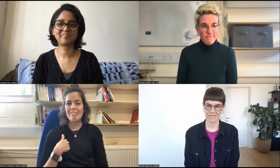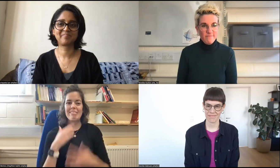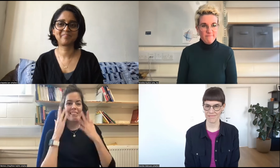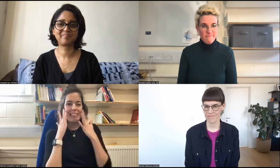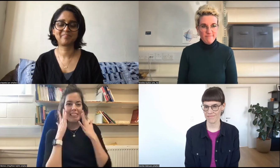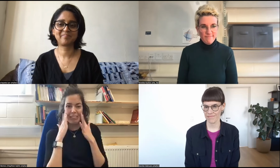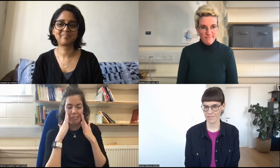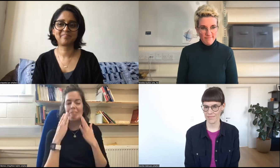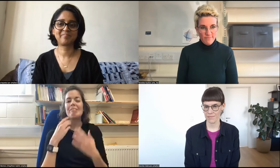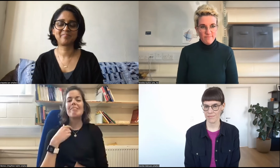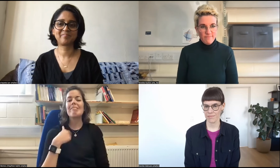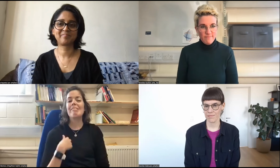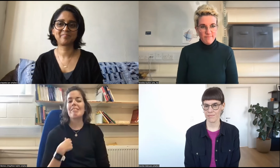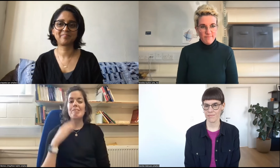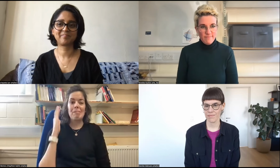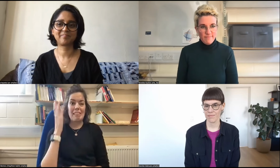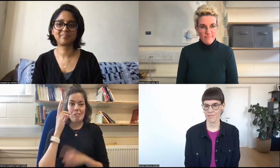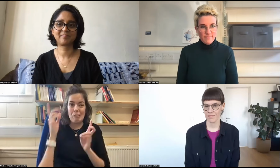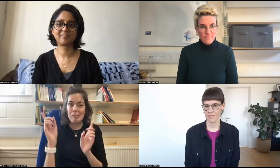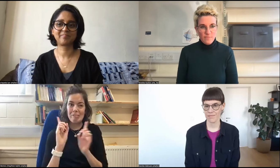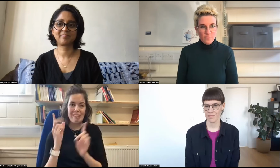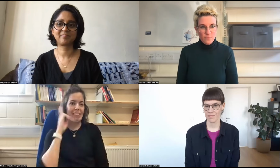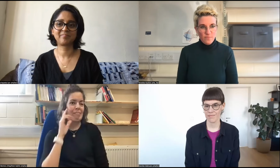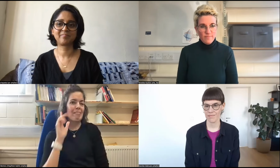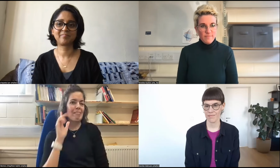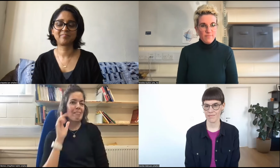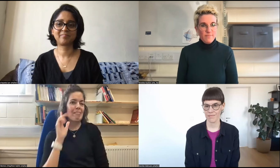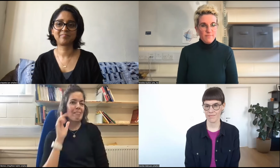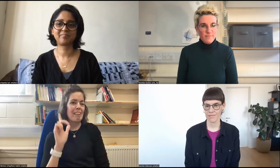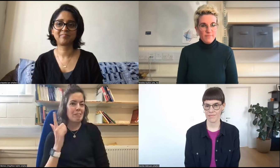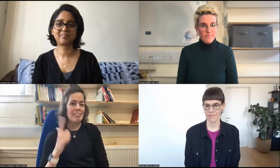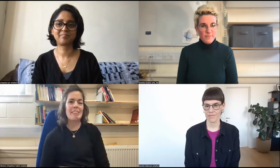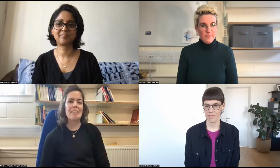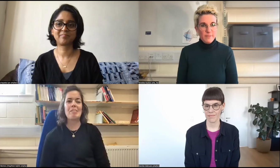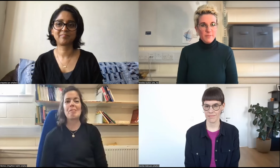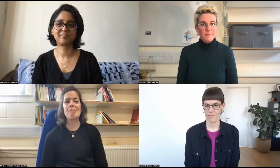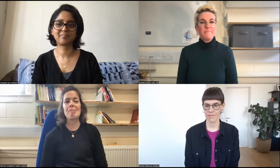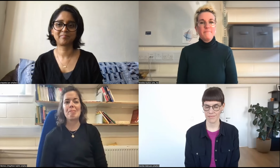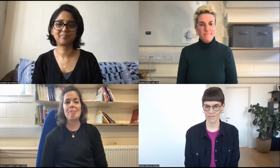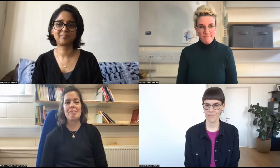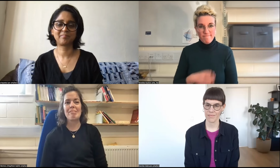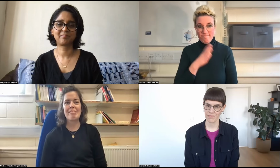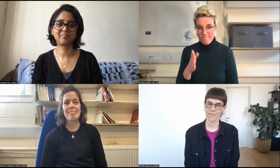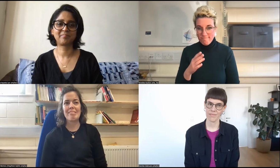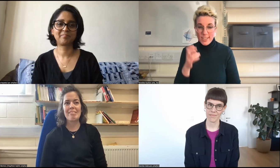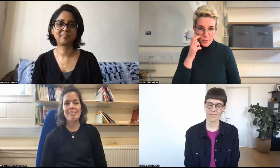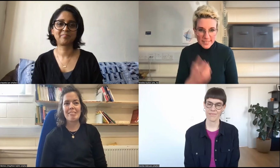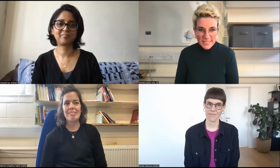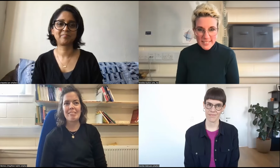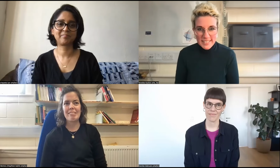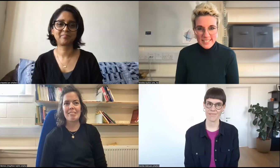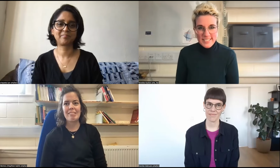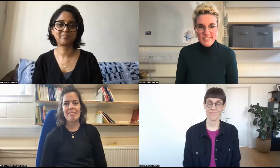presentation. Hello, I'm Ina Martins, and my presentation topic is going to be about deaf